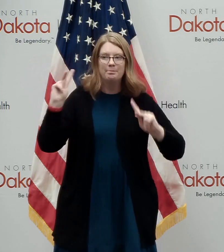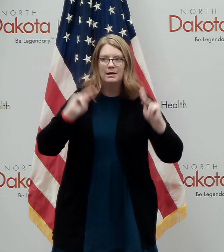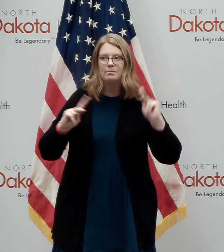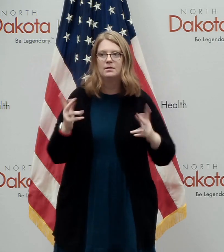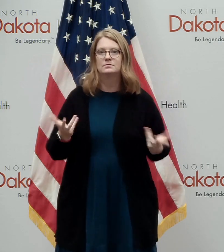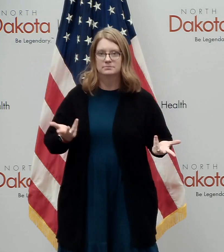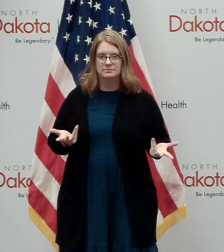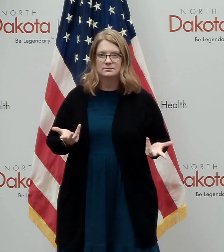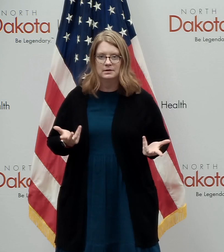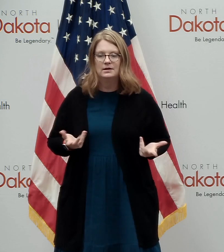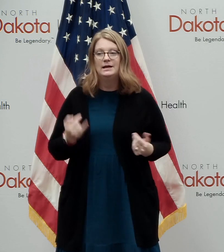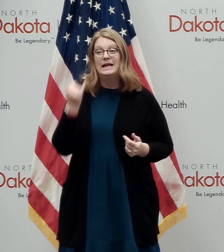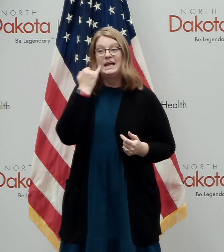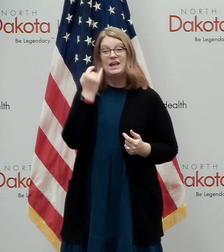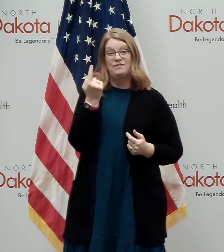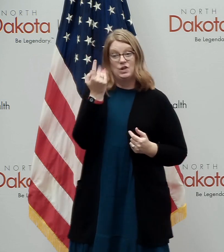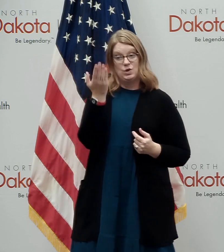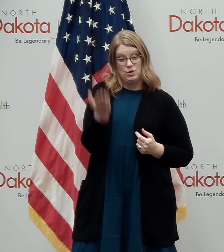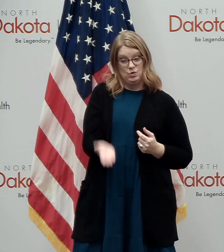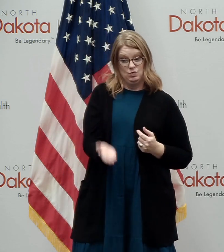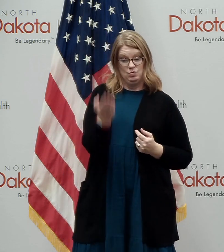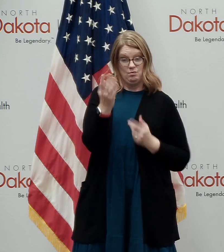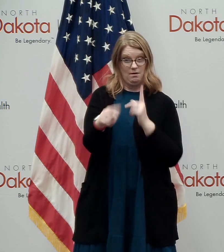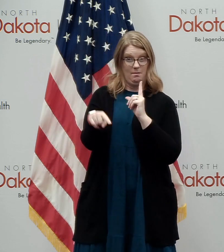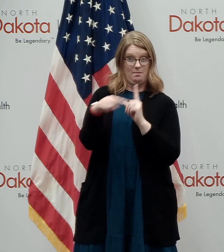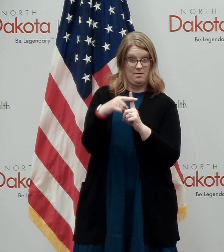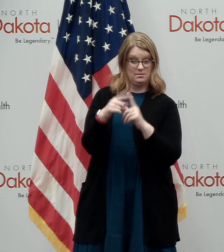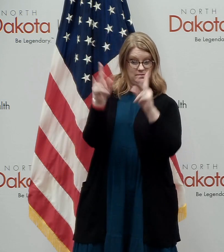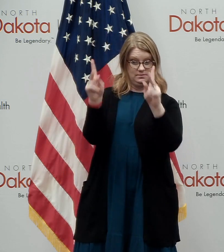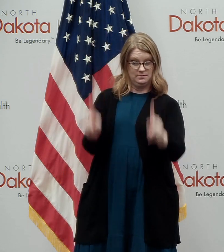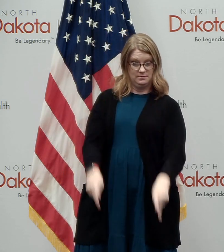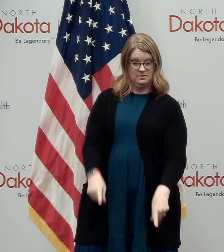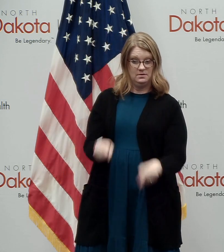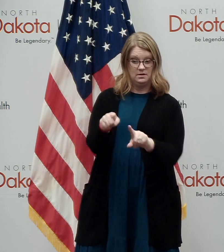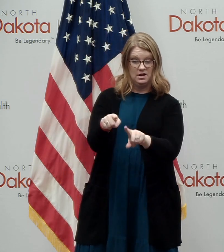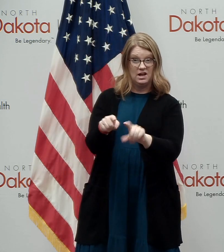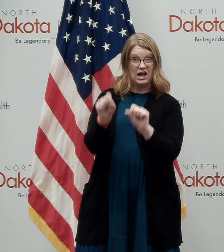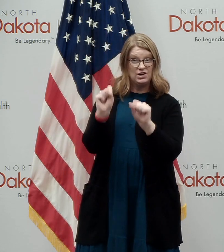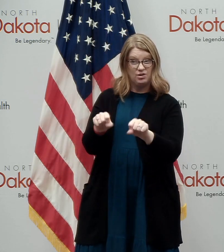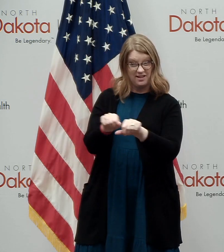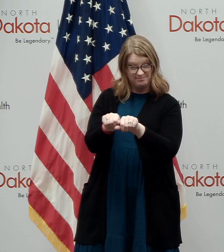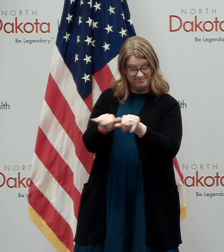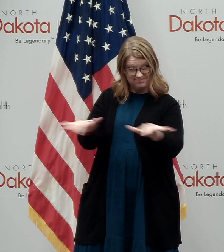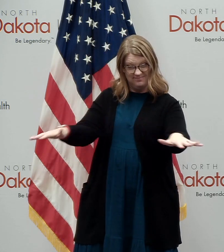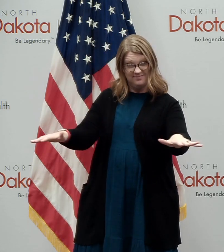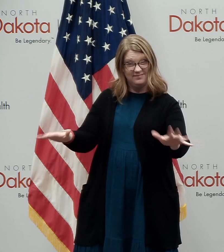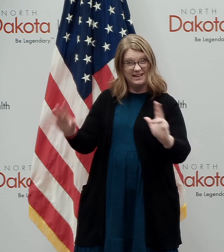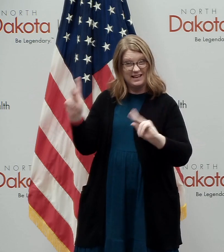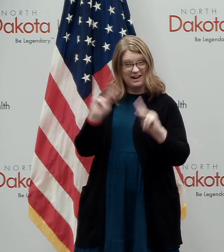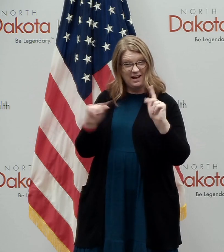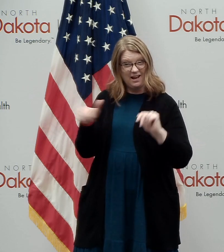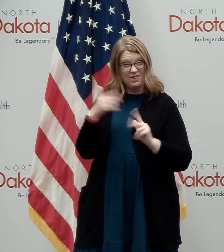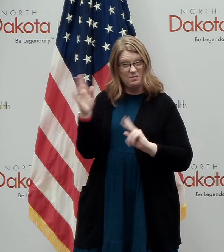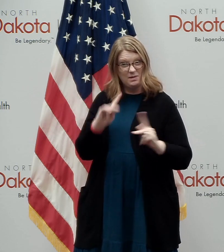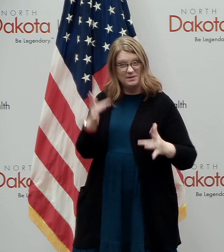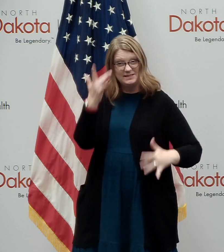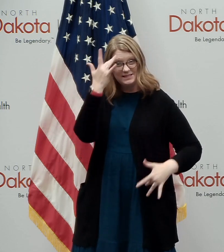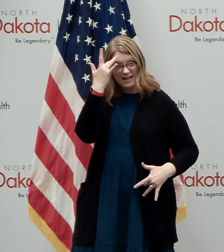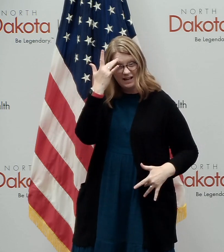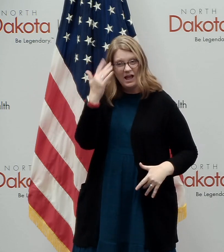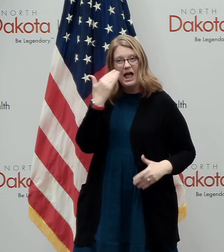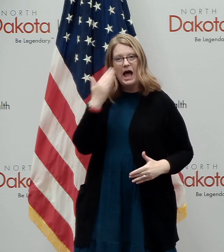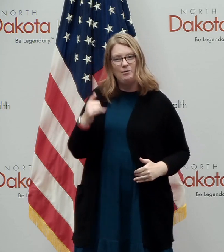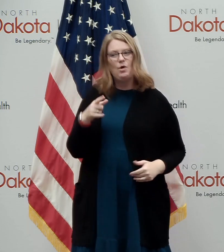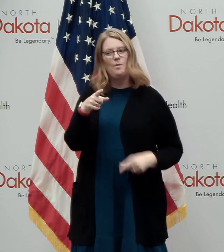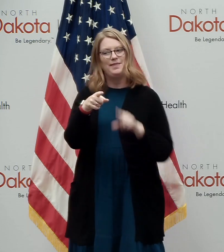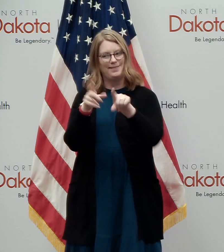does, because if you are a positive and you can get other people sick that might die from this, I would hope that would be enough for someone to say,